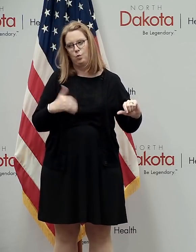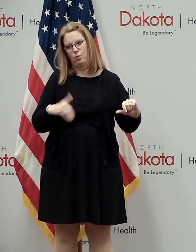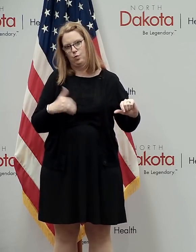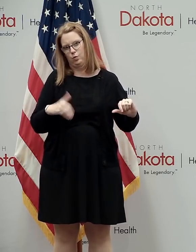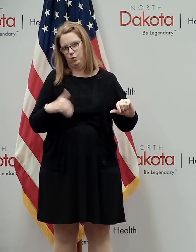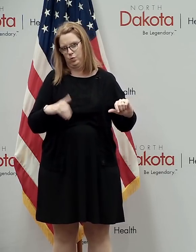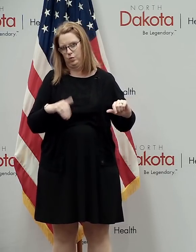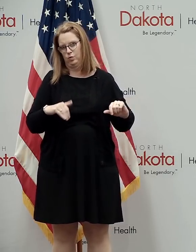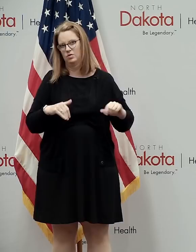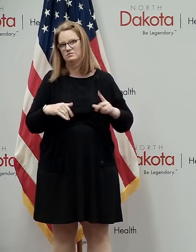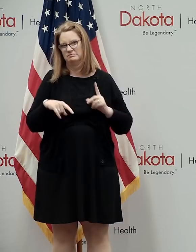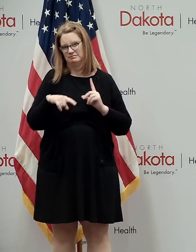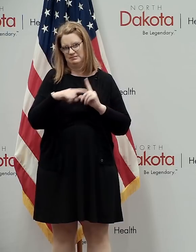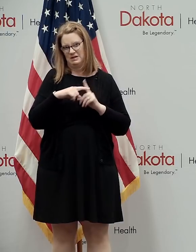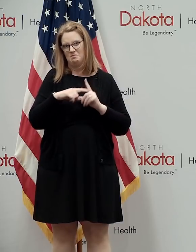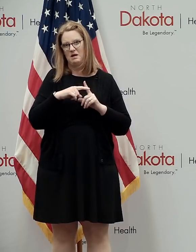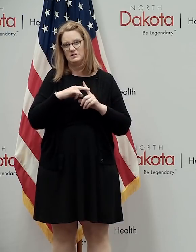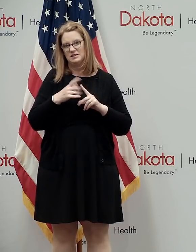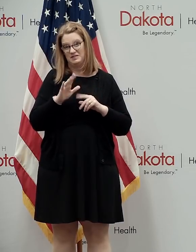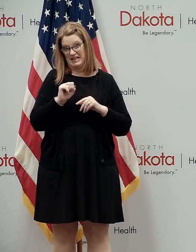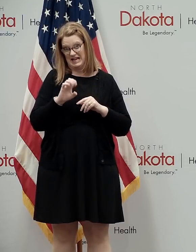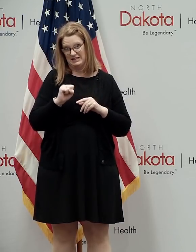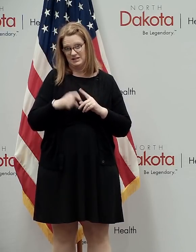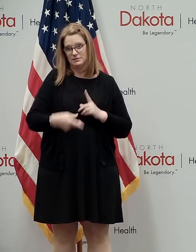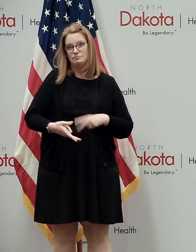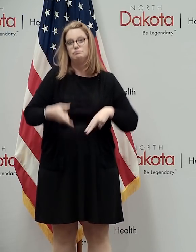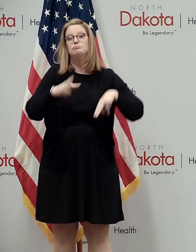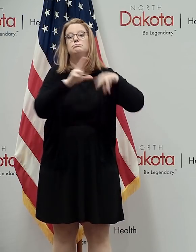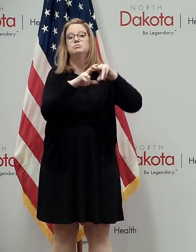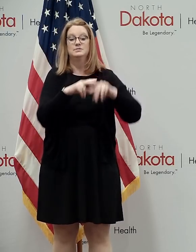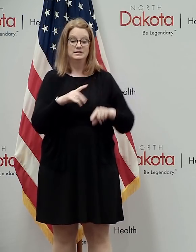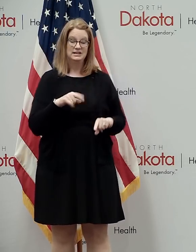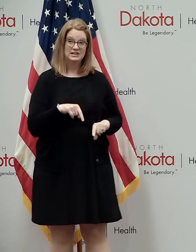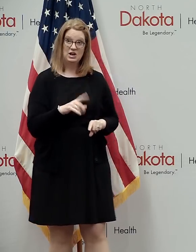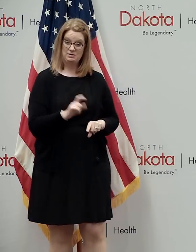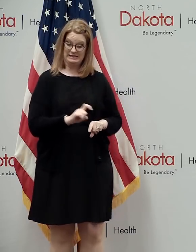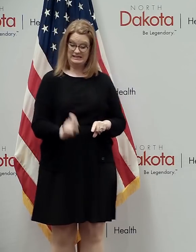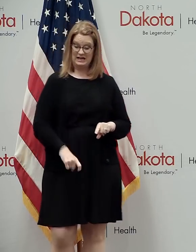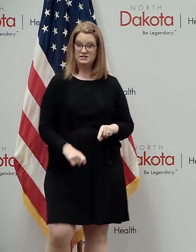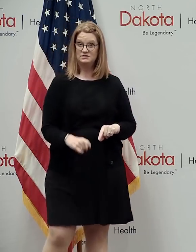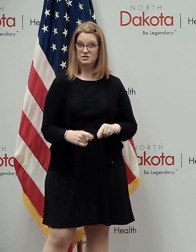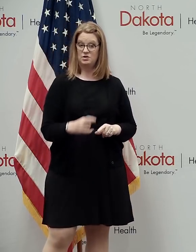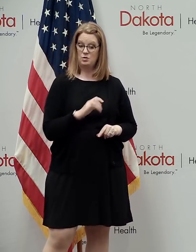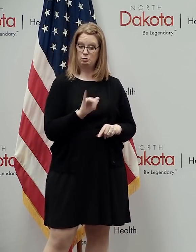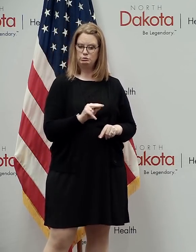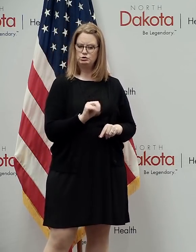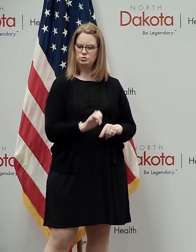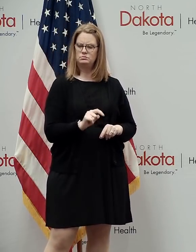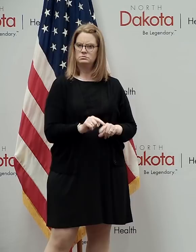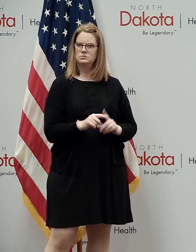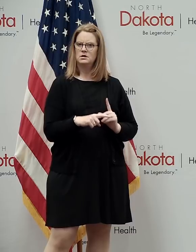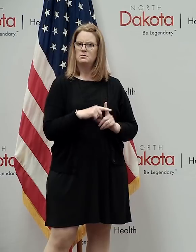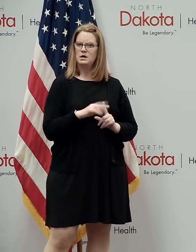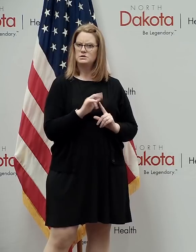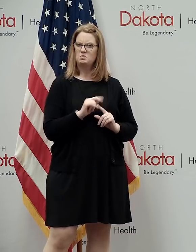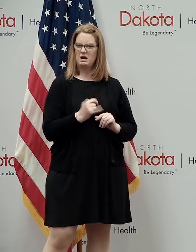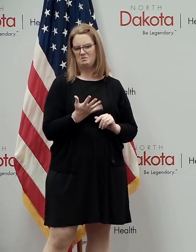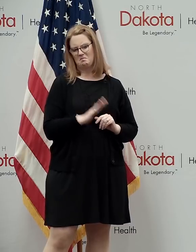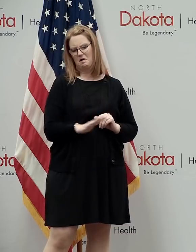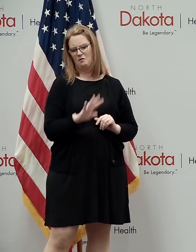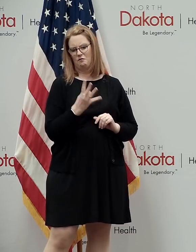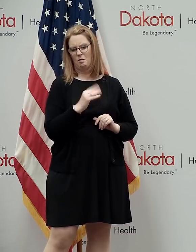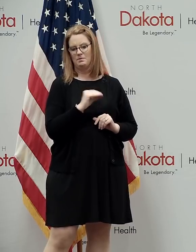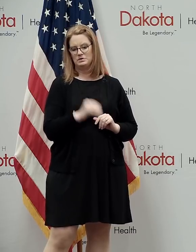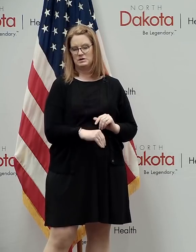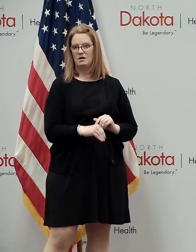by increasing rates. In Texas, for example, and it started out in June with a positive rate of 4%,